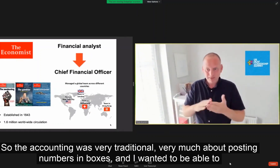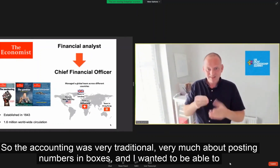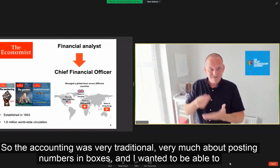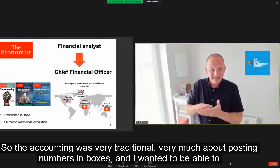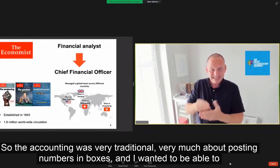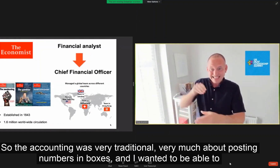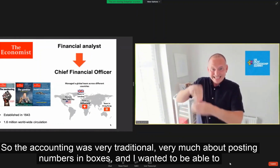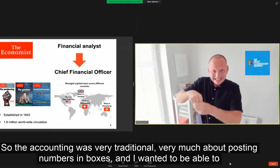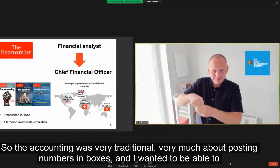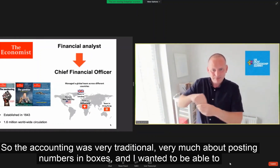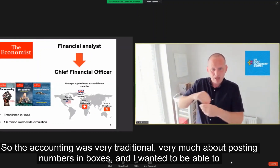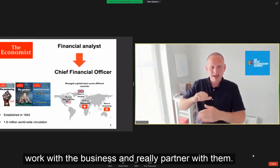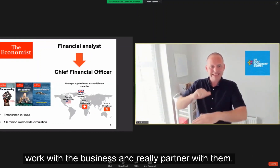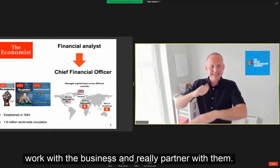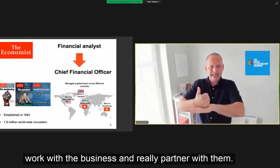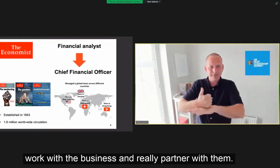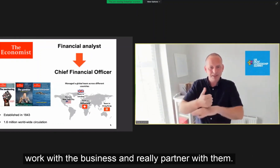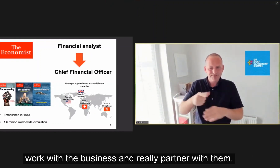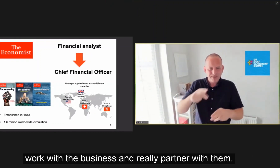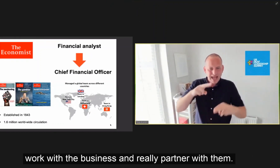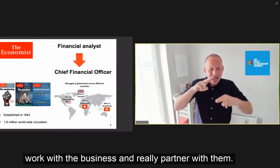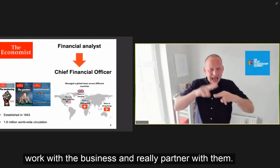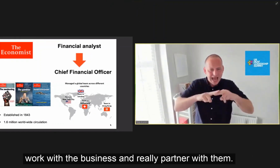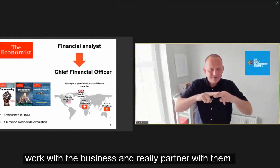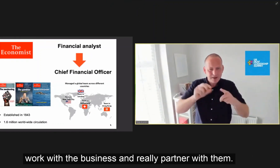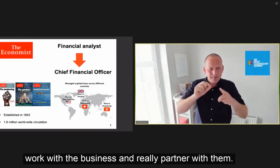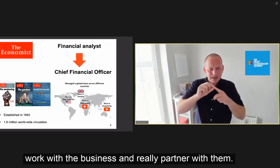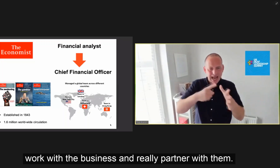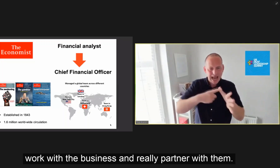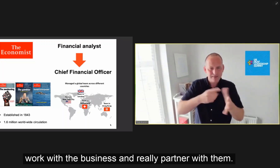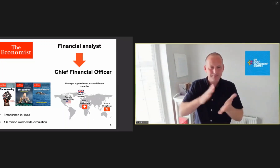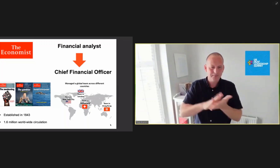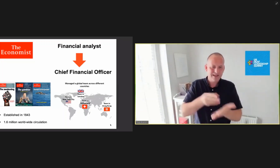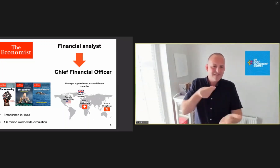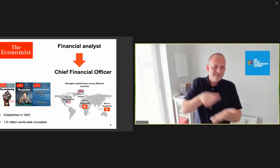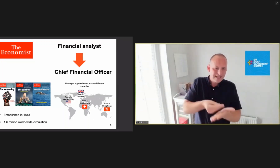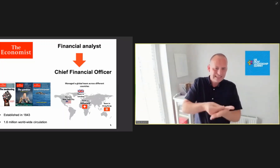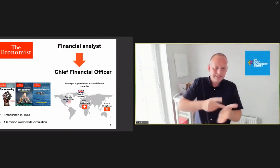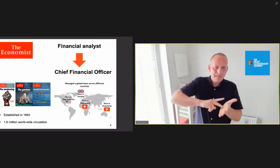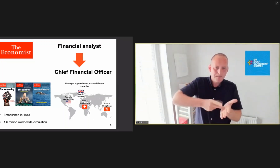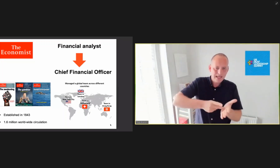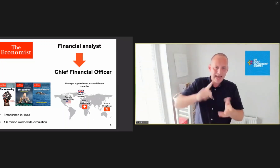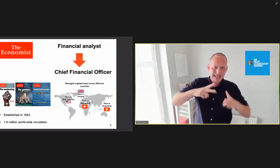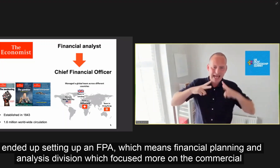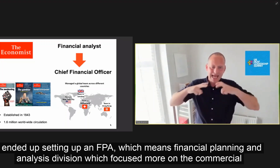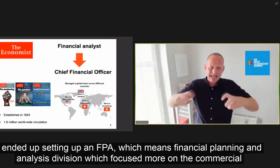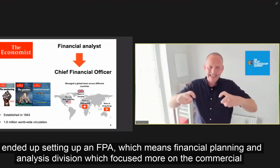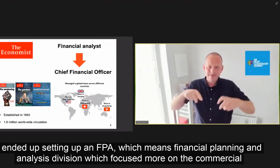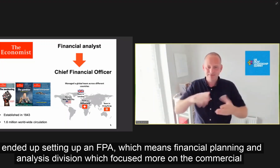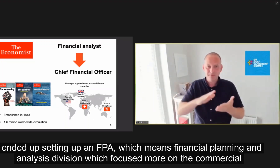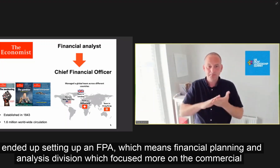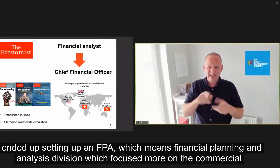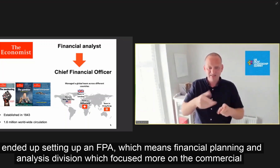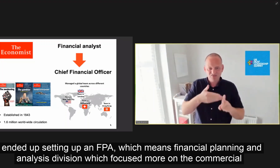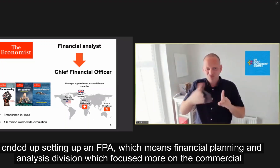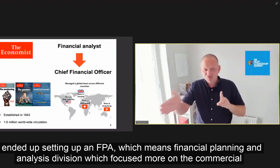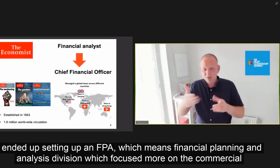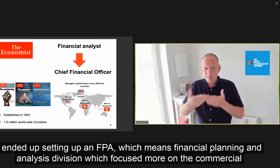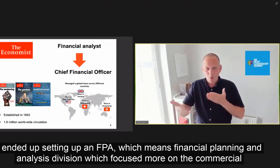able to work with the business and really partner with them. I ended up setting up an FP&A, which means financial planning and